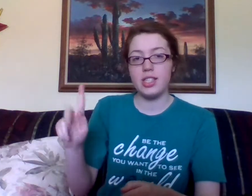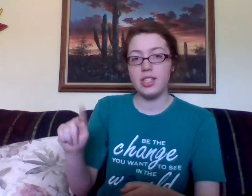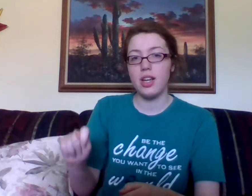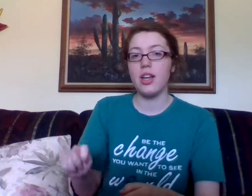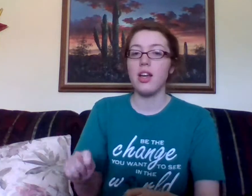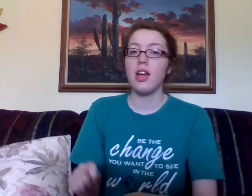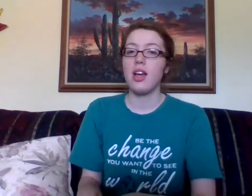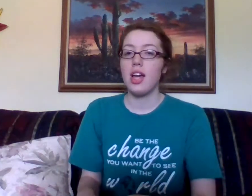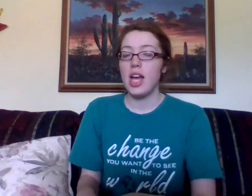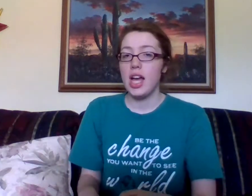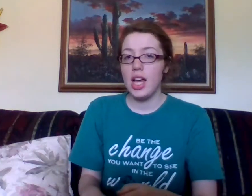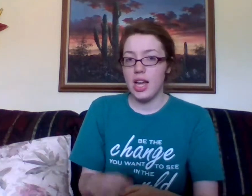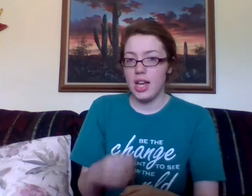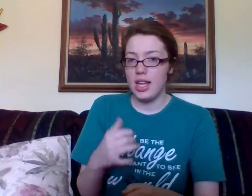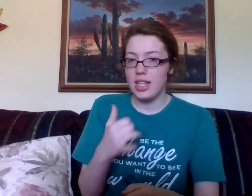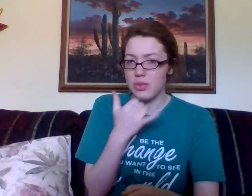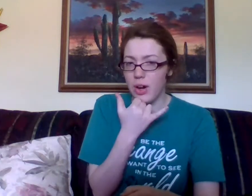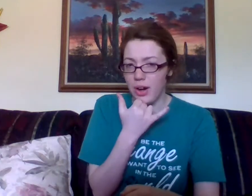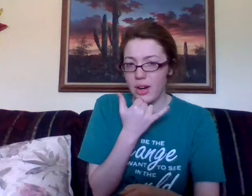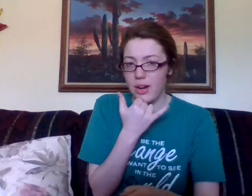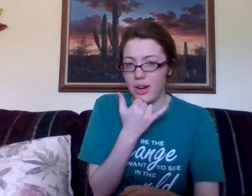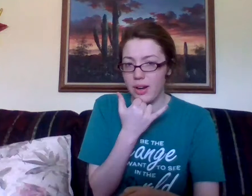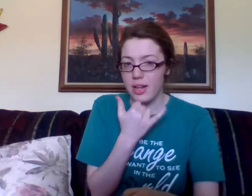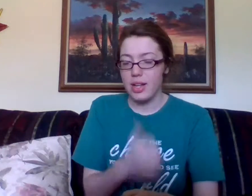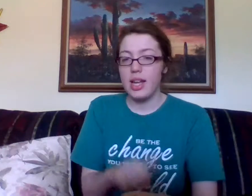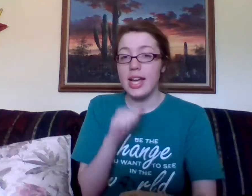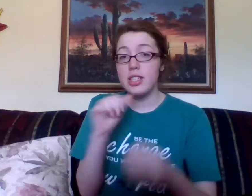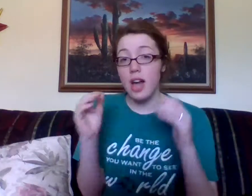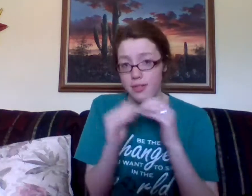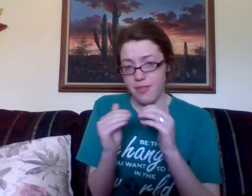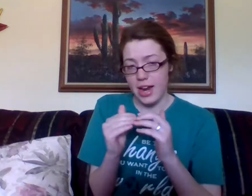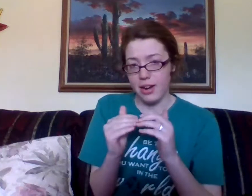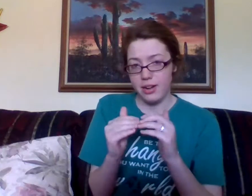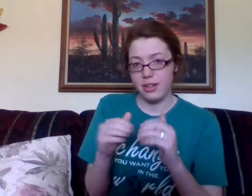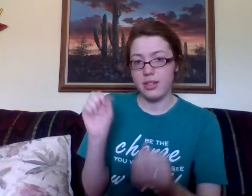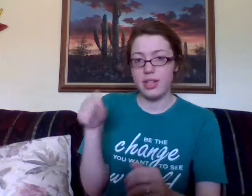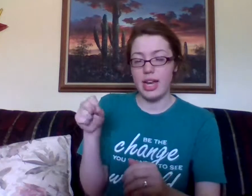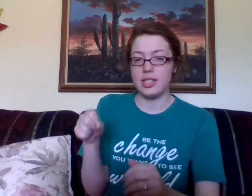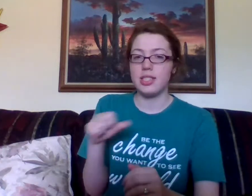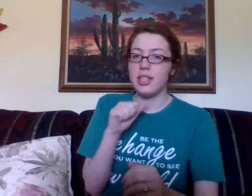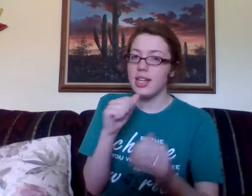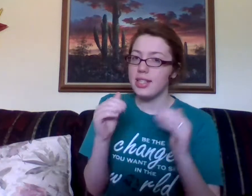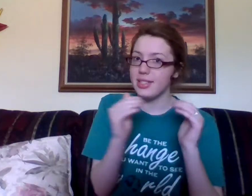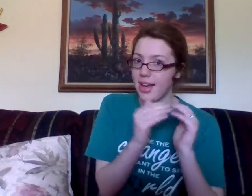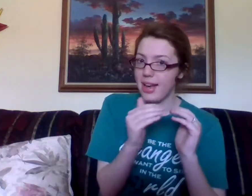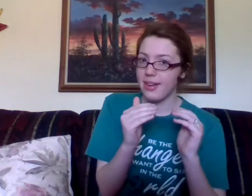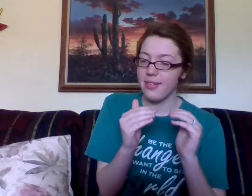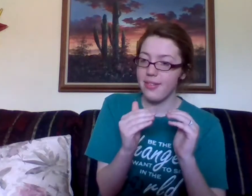violent is wrong. It's not fair. Yes, it is not